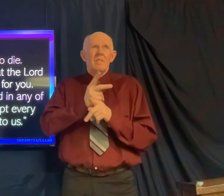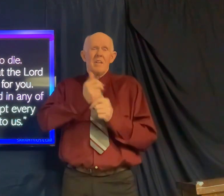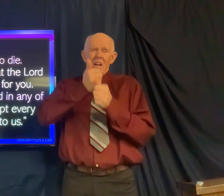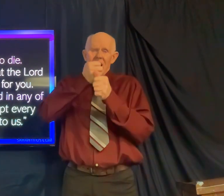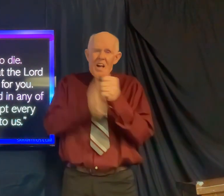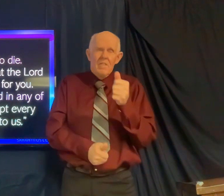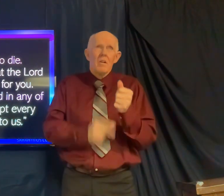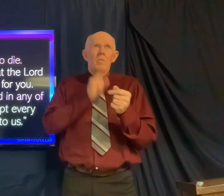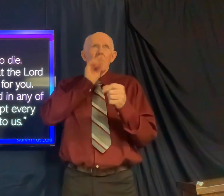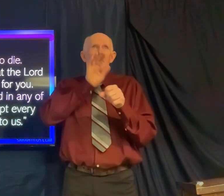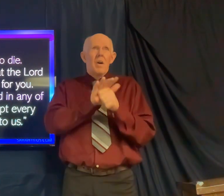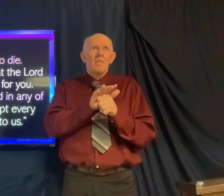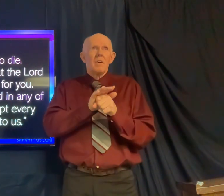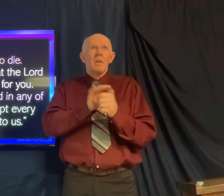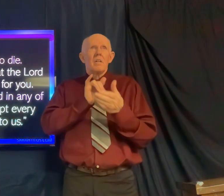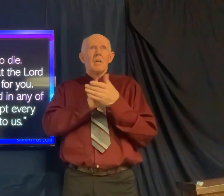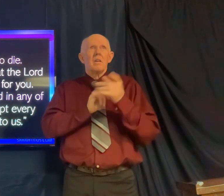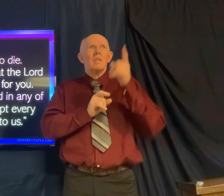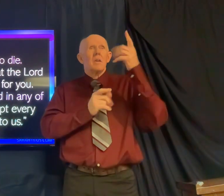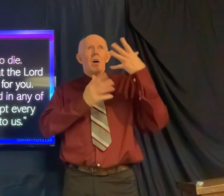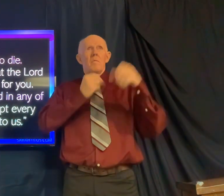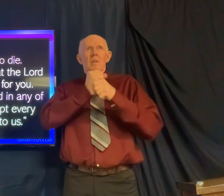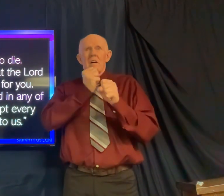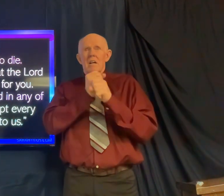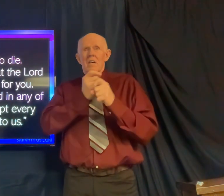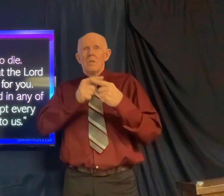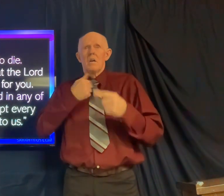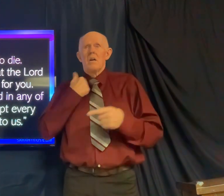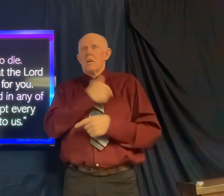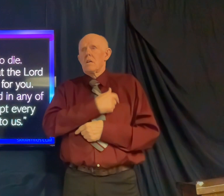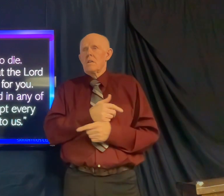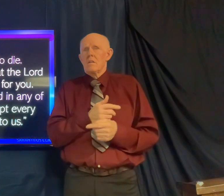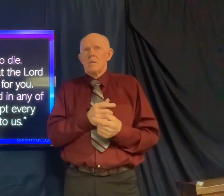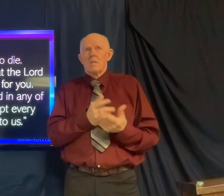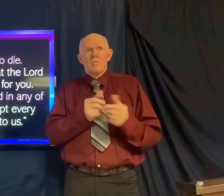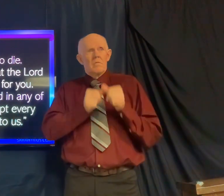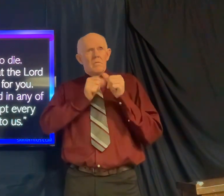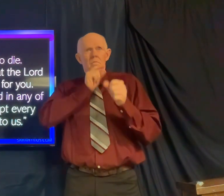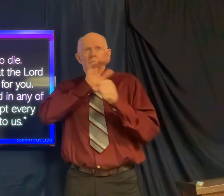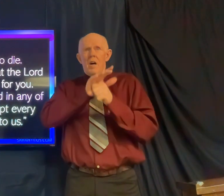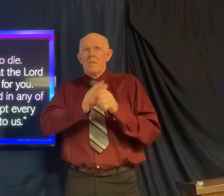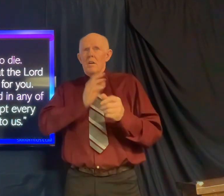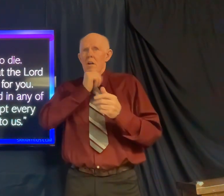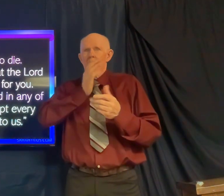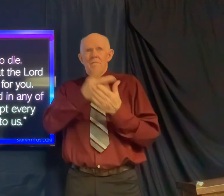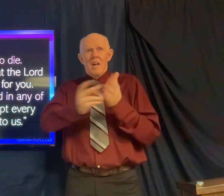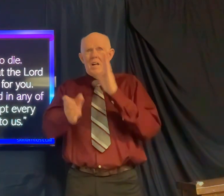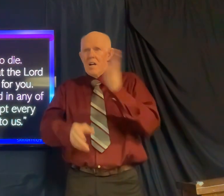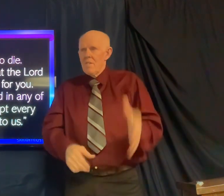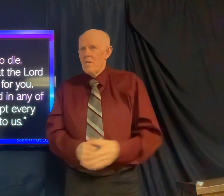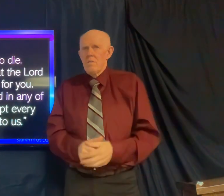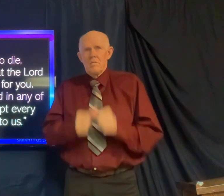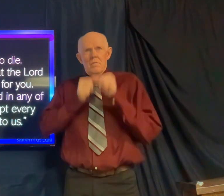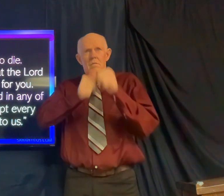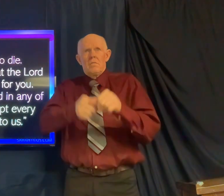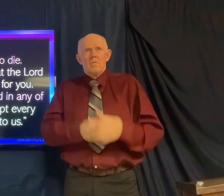has kept every promise that he has made to us. He's kept all of his promises. He's